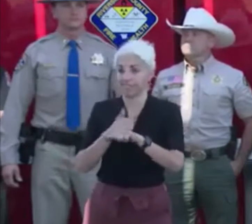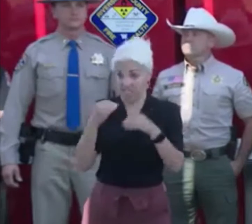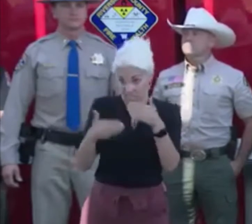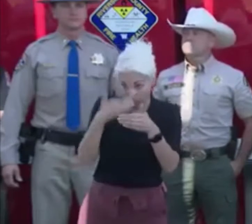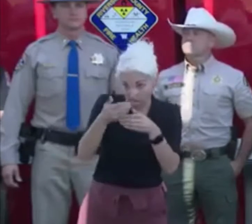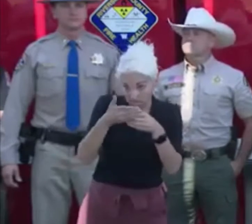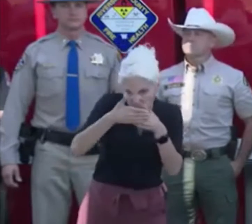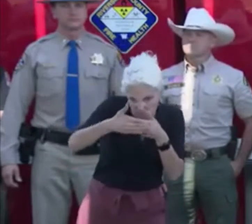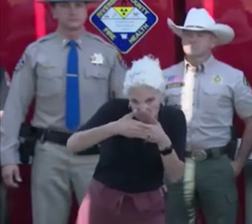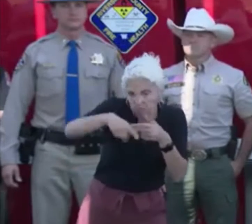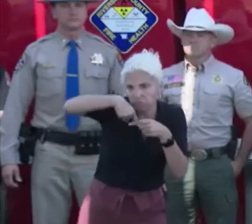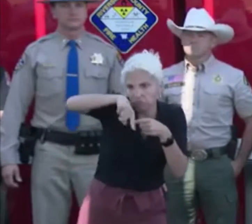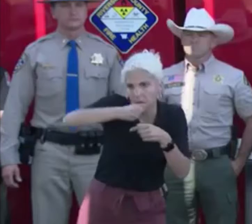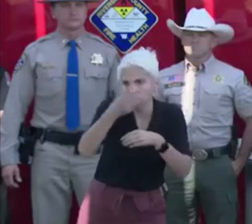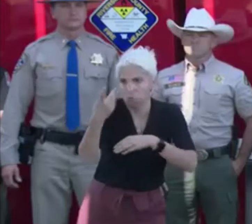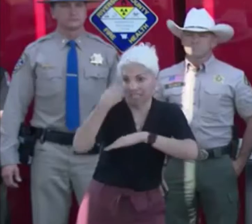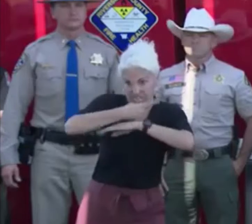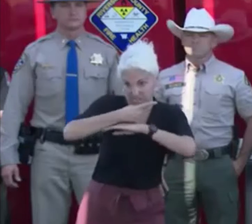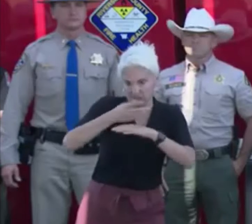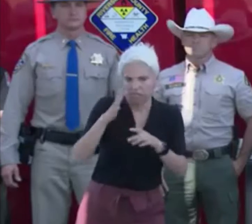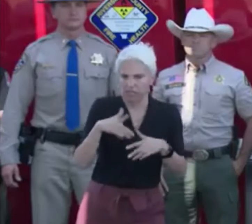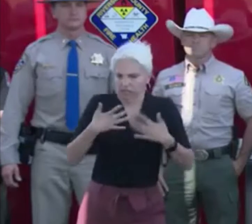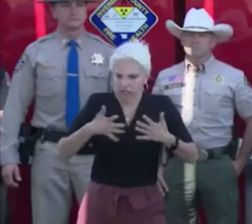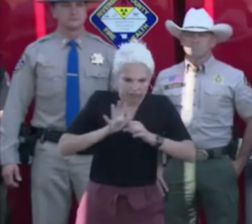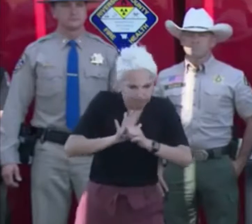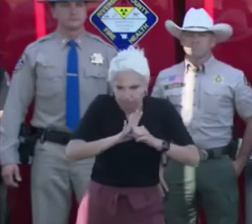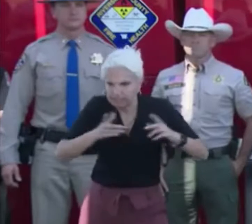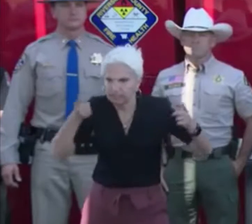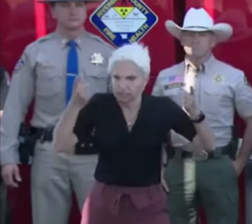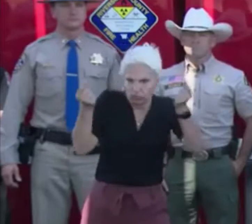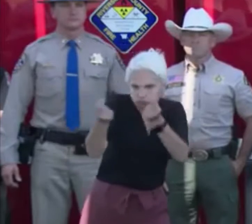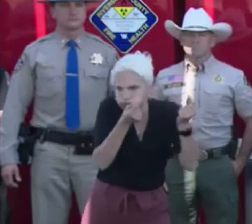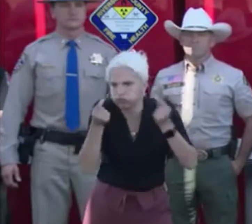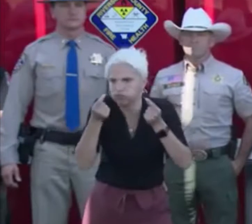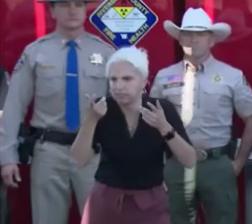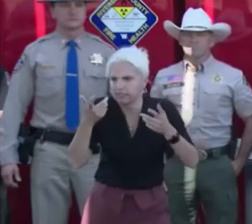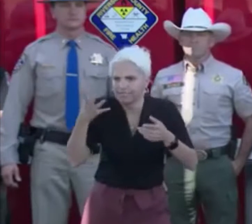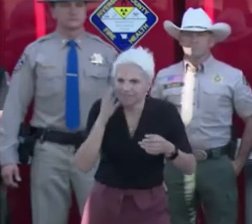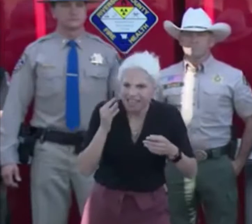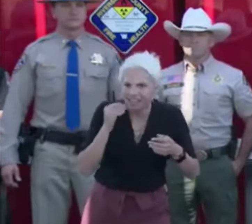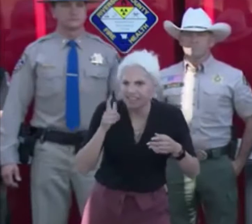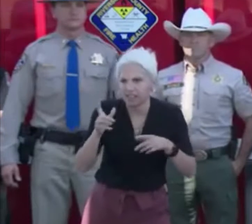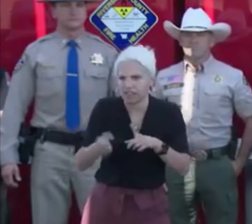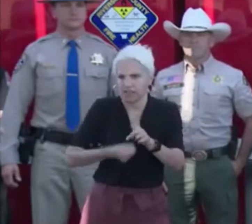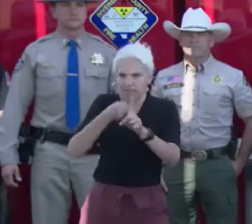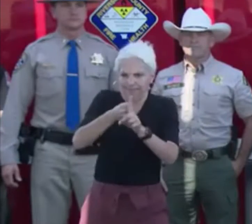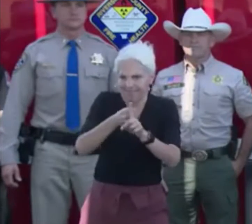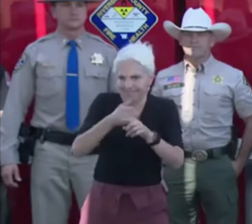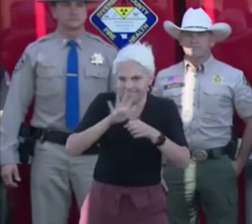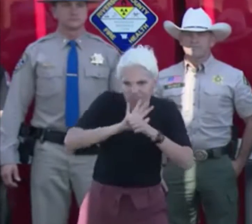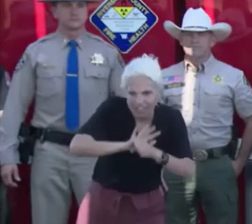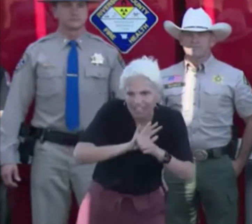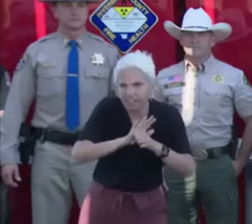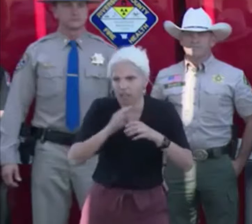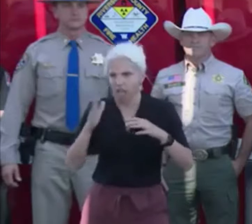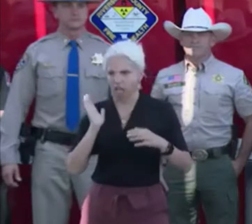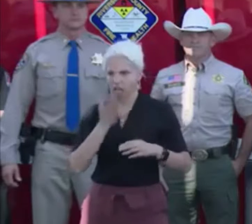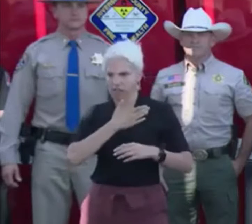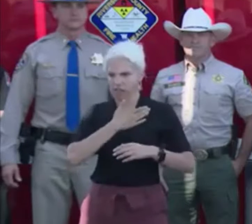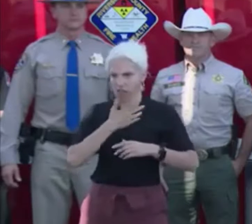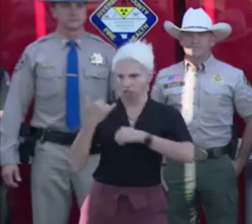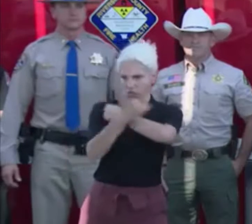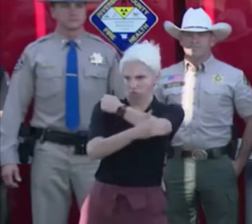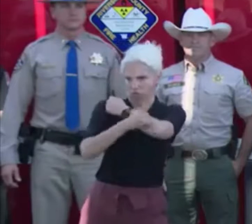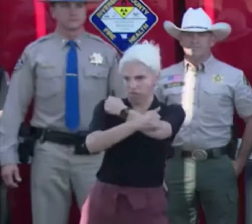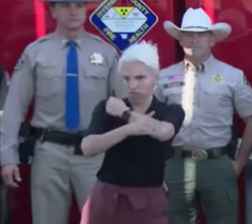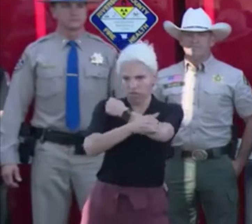really trying, but I think if we hold together, we've been through recently quite a trying time in our nation and in our county.